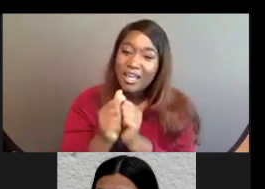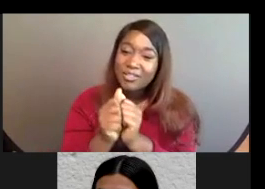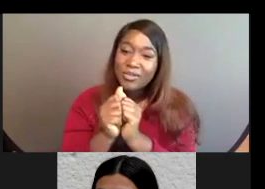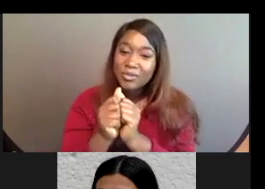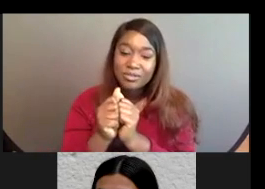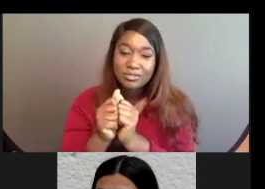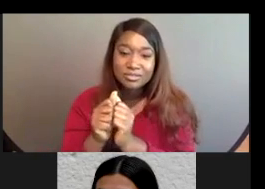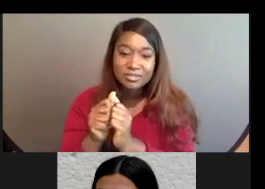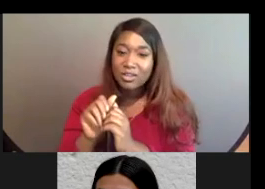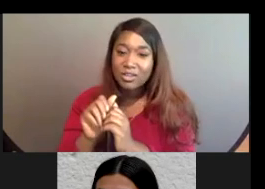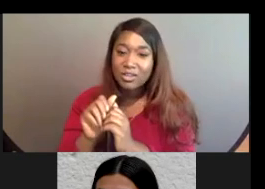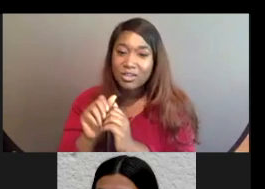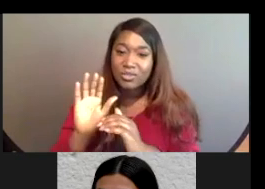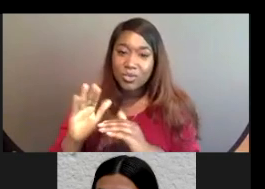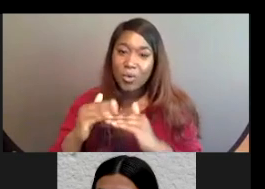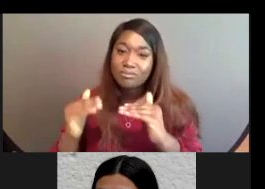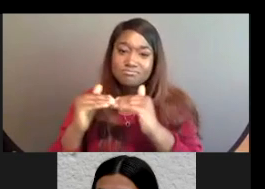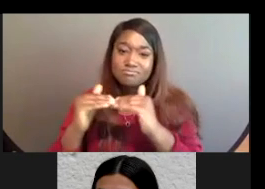people with